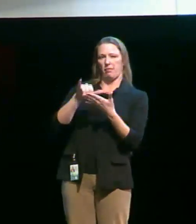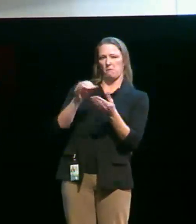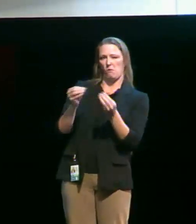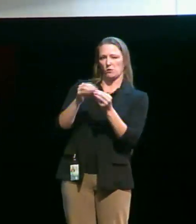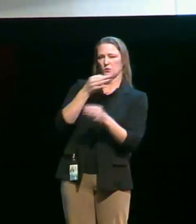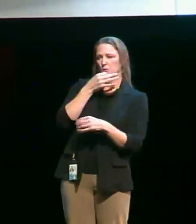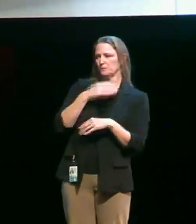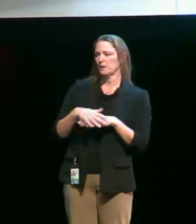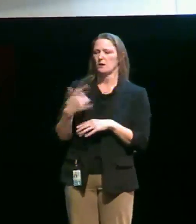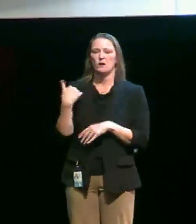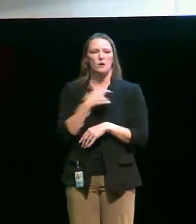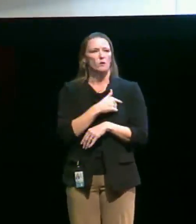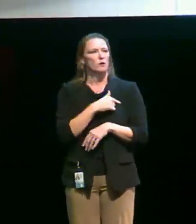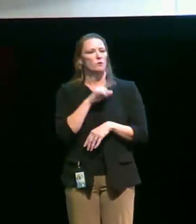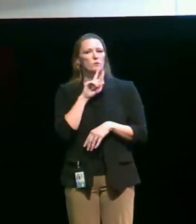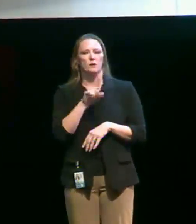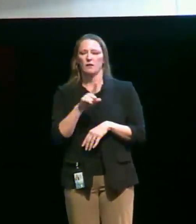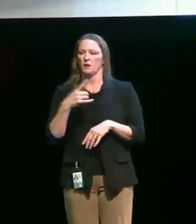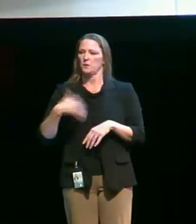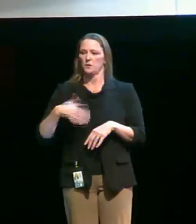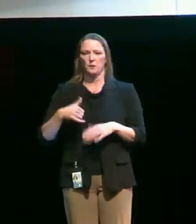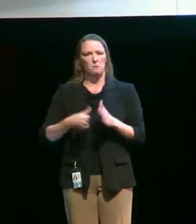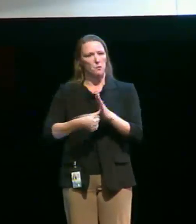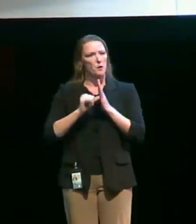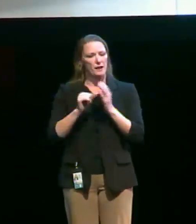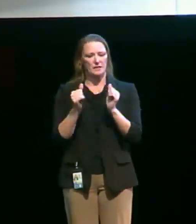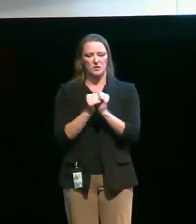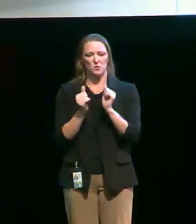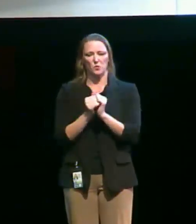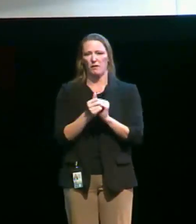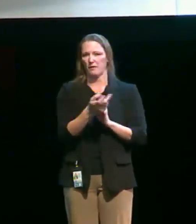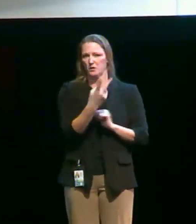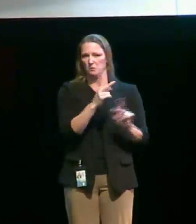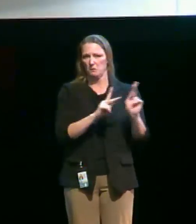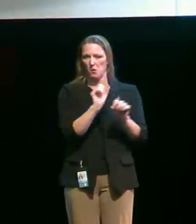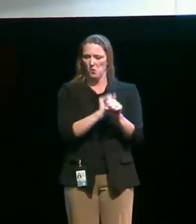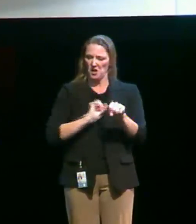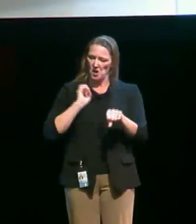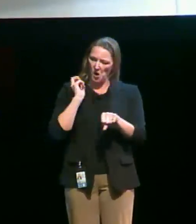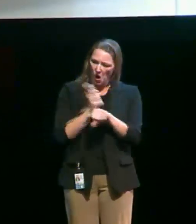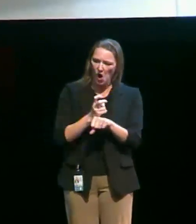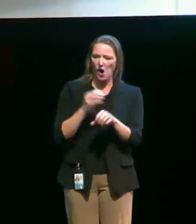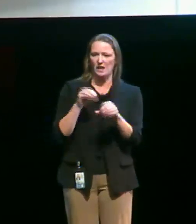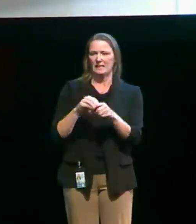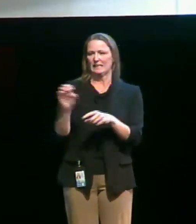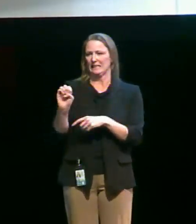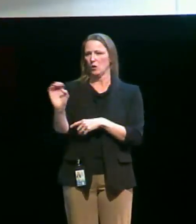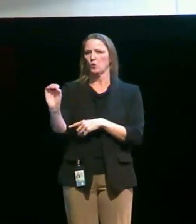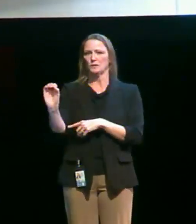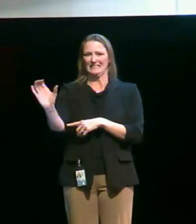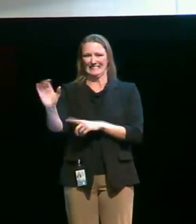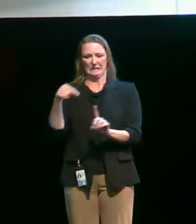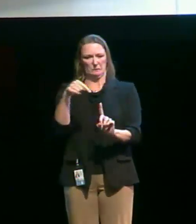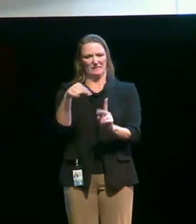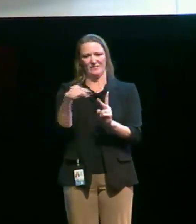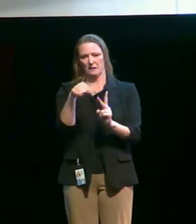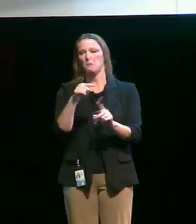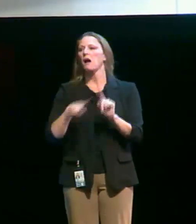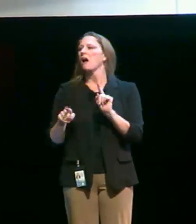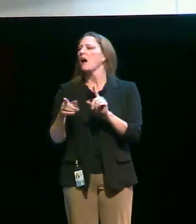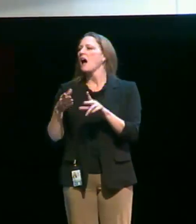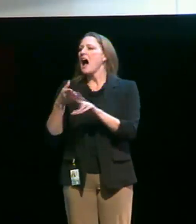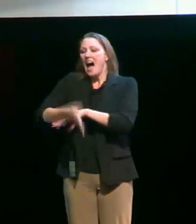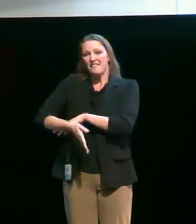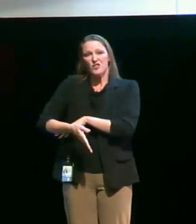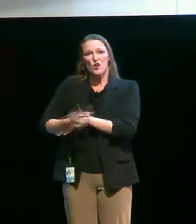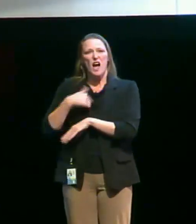district employees are doing in the EOC to help coordinate this repopulation, and I will be available after for any questions